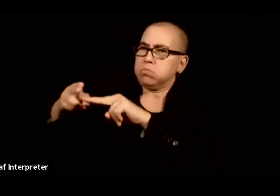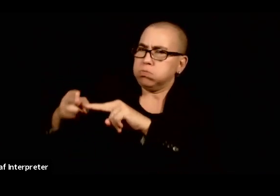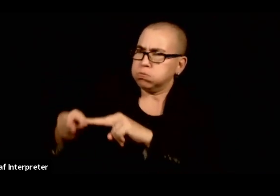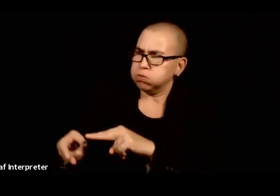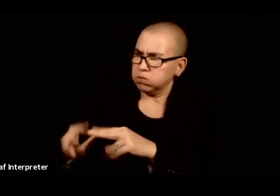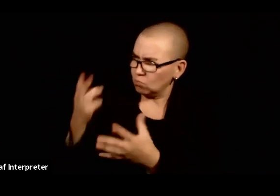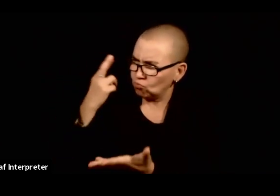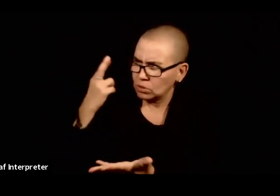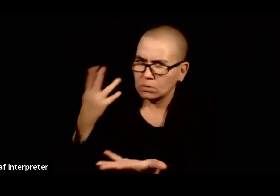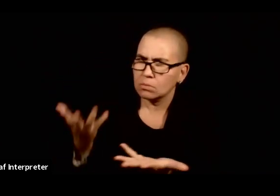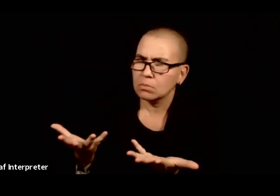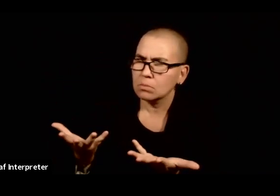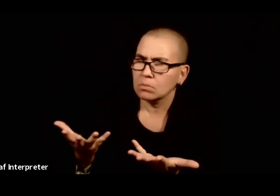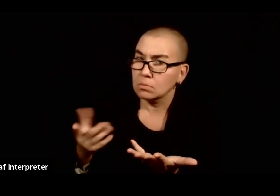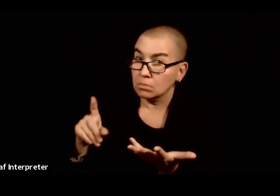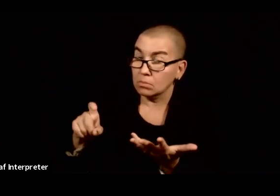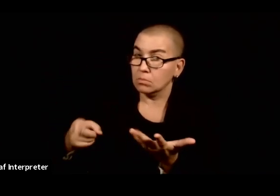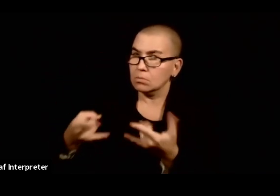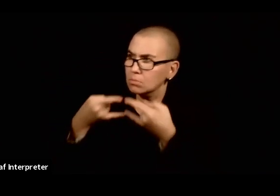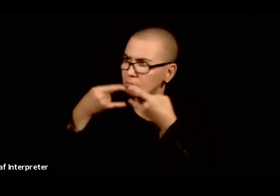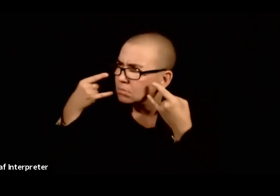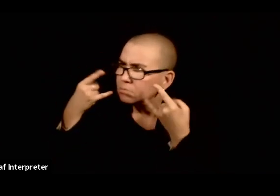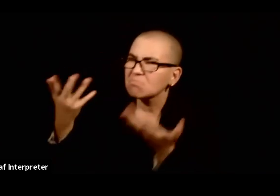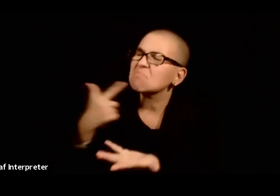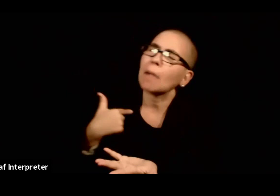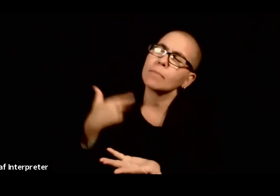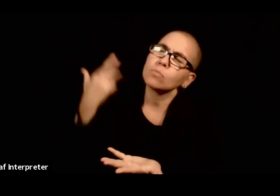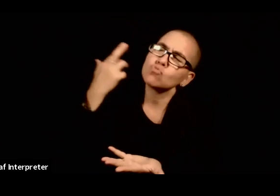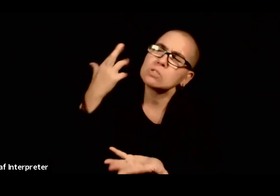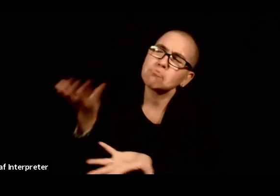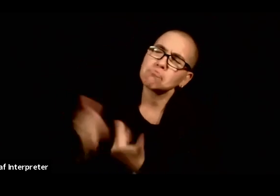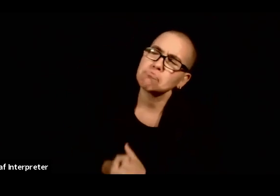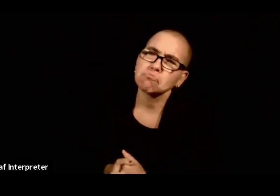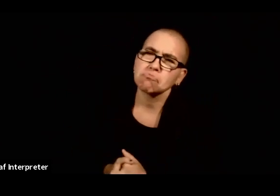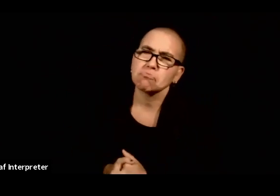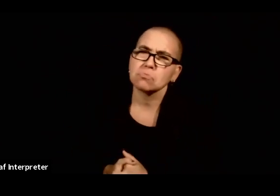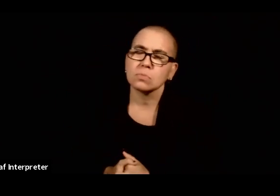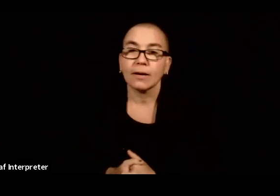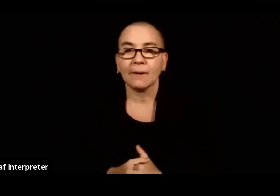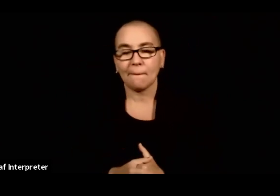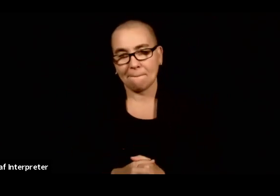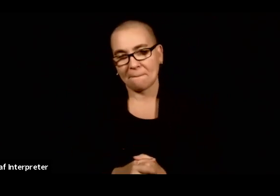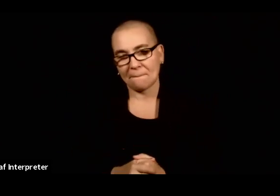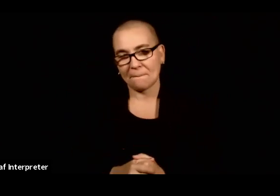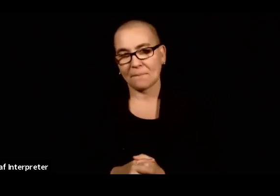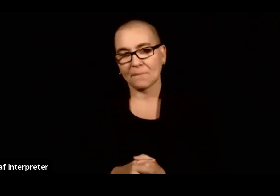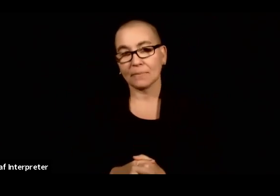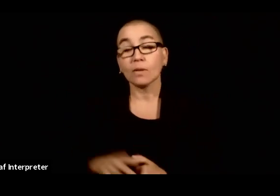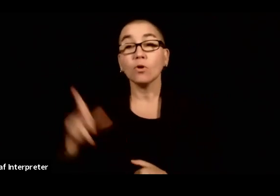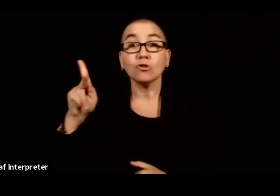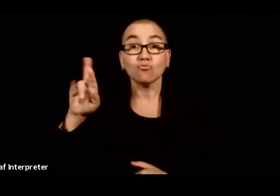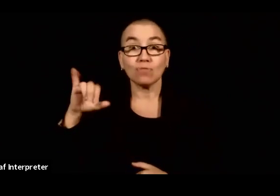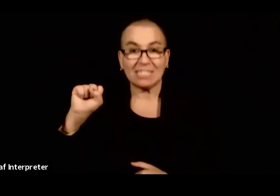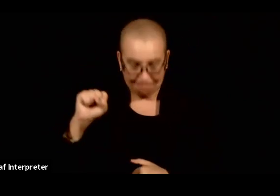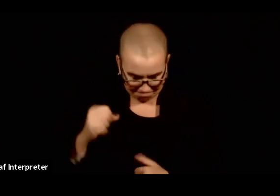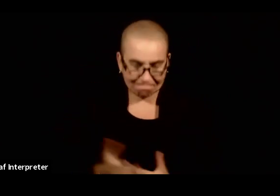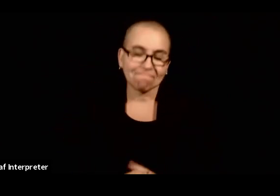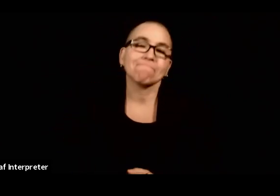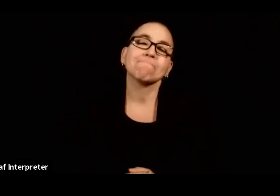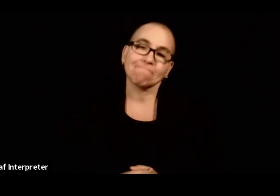Chris, can you take that one? Sure. Well, I would say that, as we always say, we celebrate every day